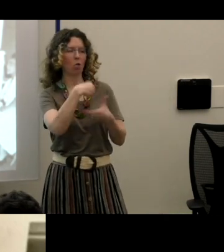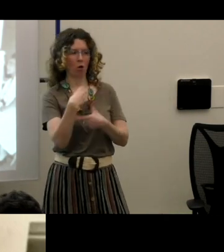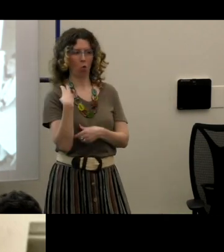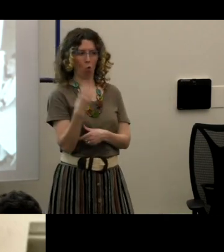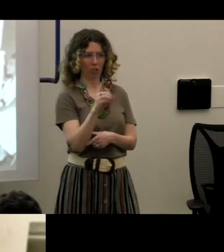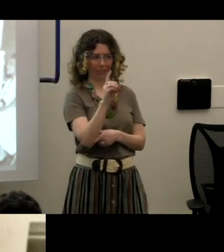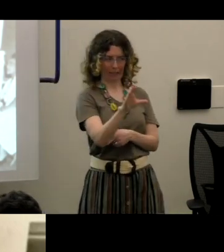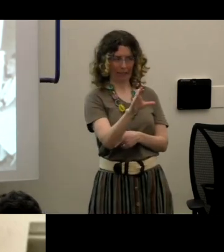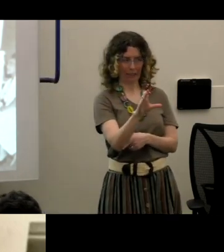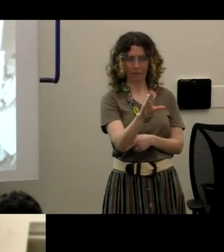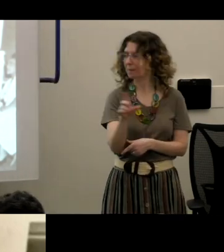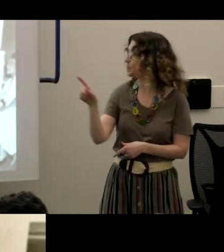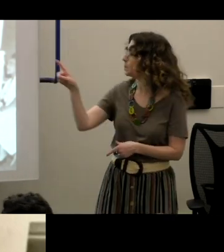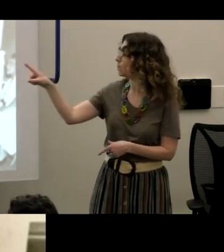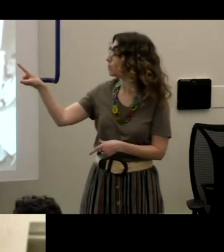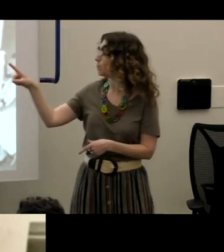17 states,